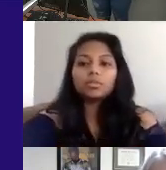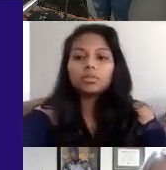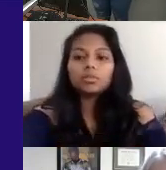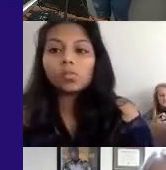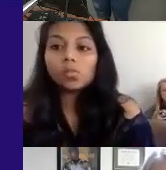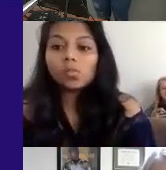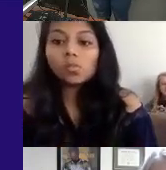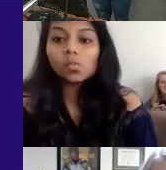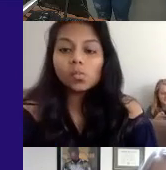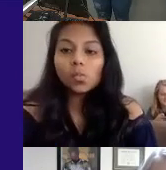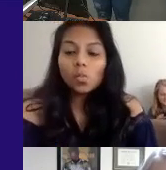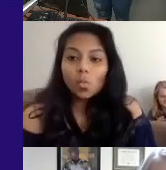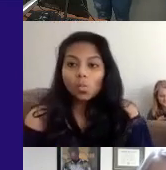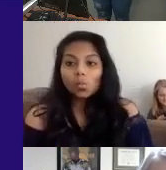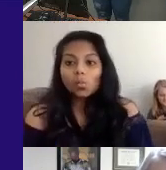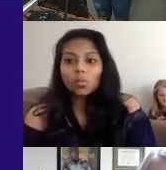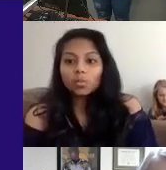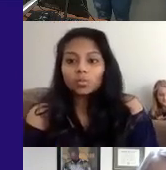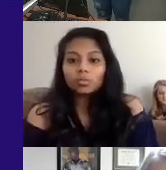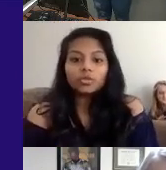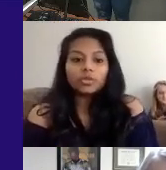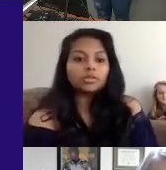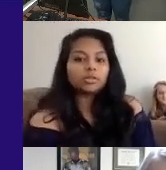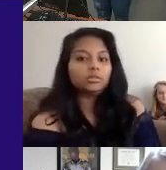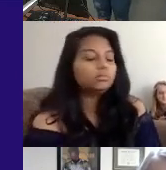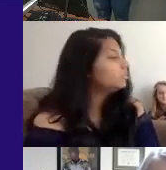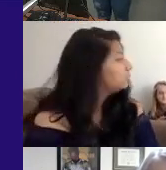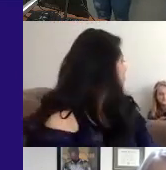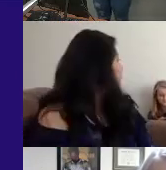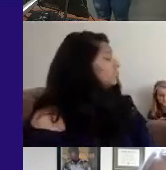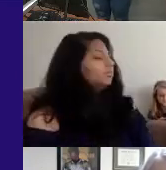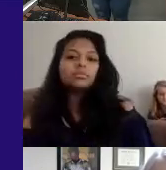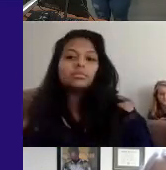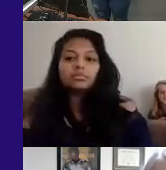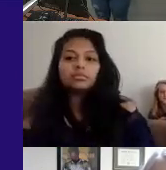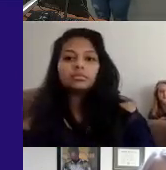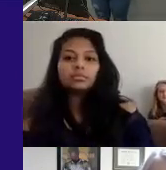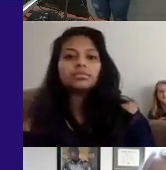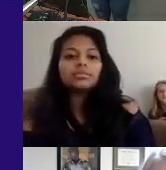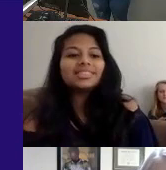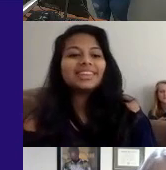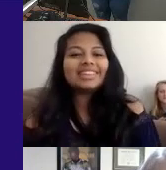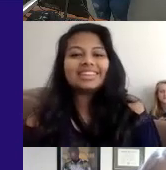Okay, this music is really wild. It really is. Okay. I low-key wanna play with it.